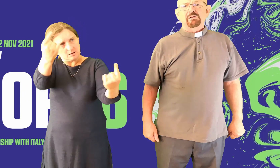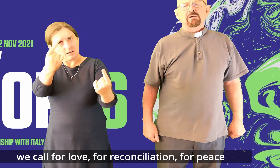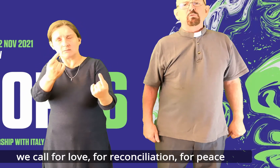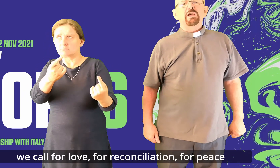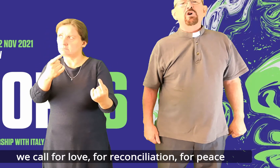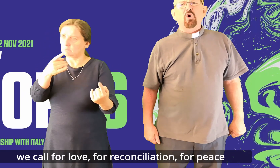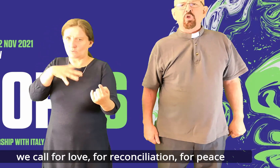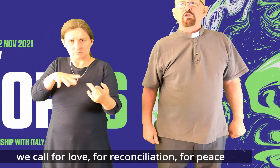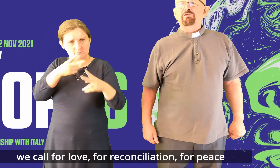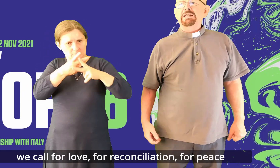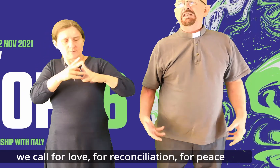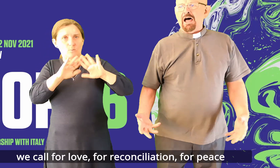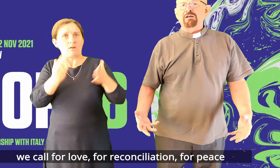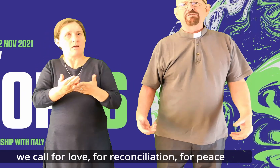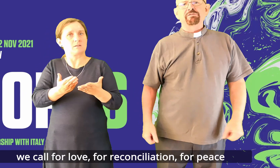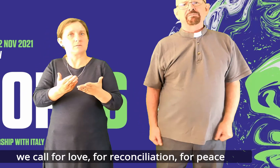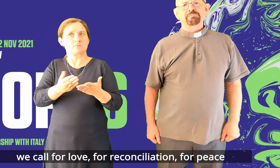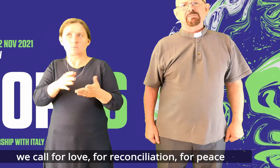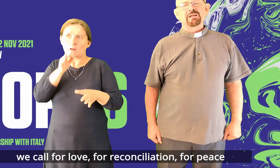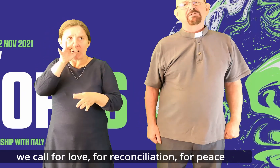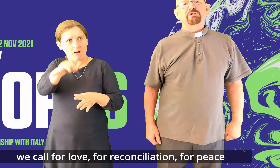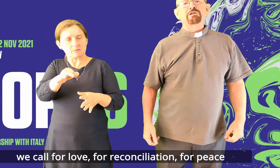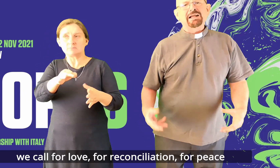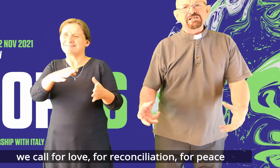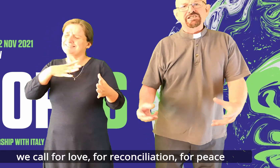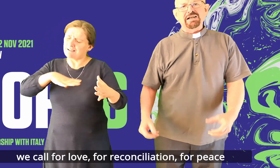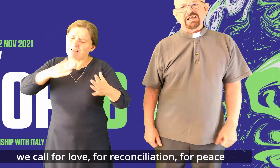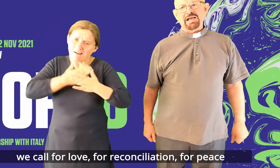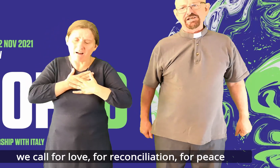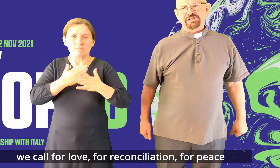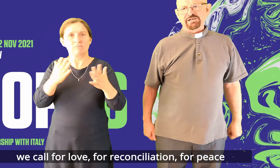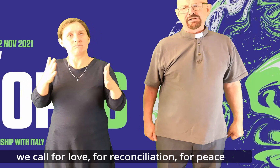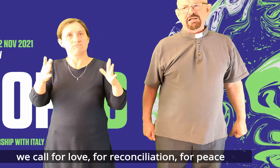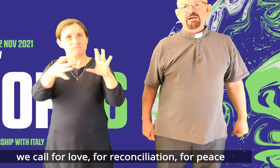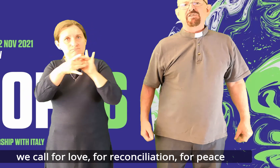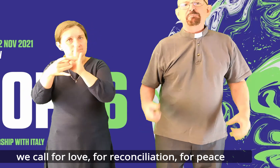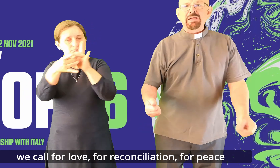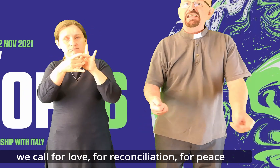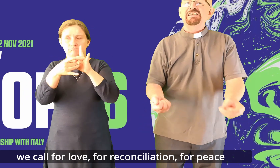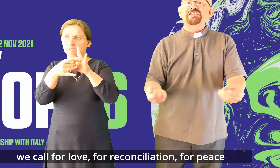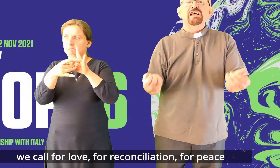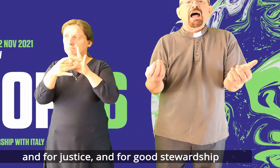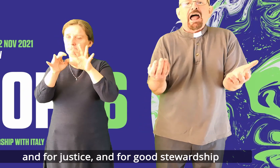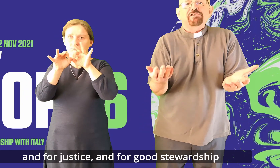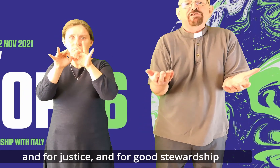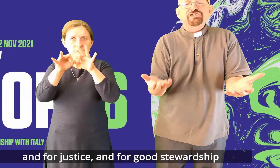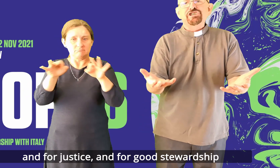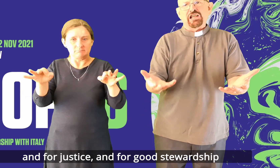We call for love, for reconciliation, for peace and for